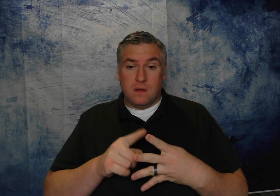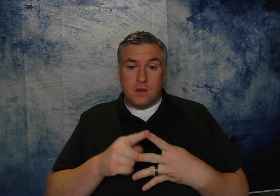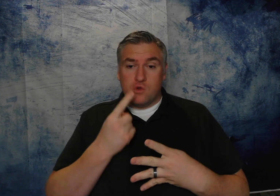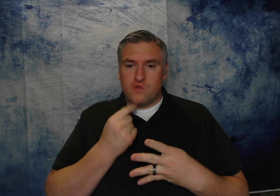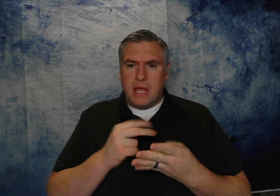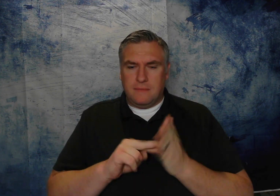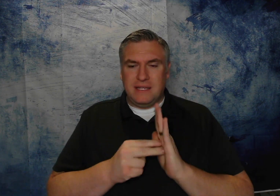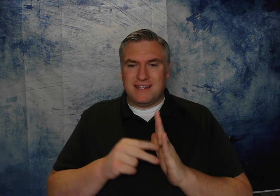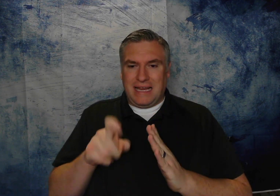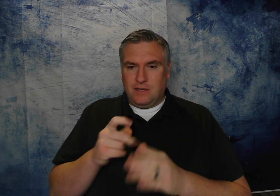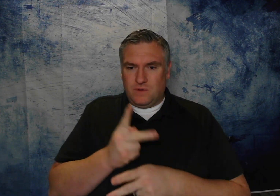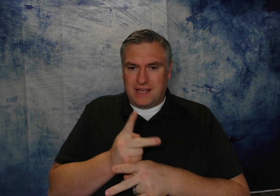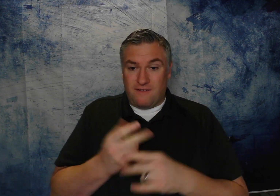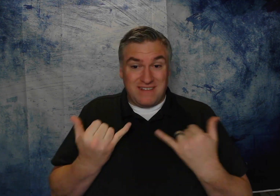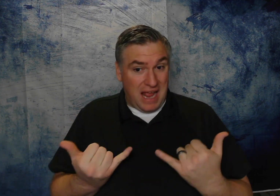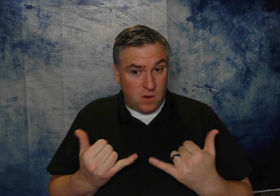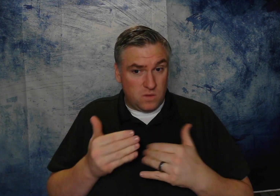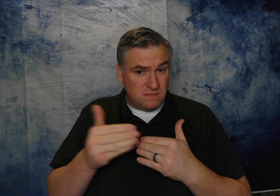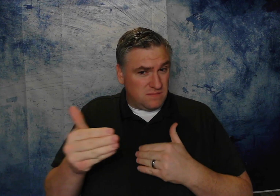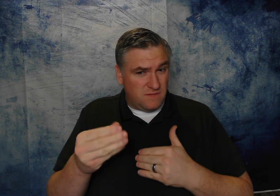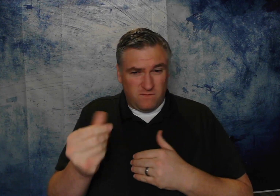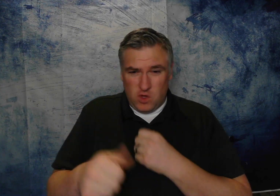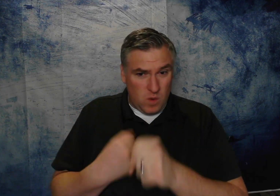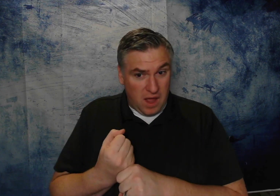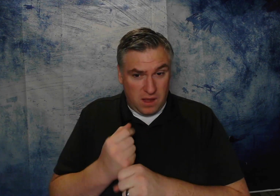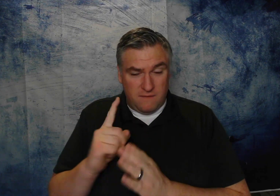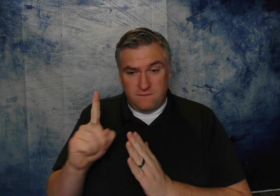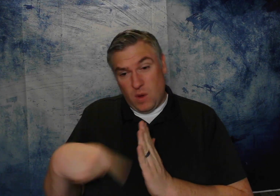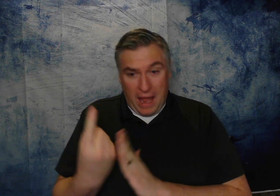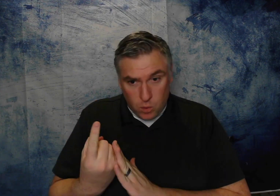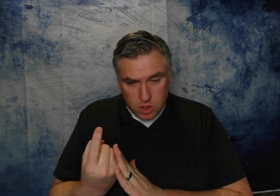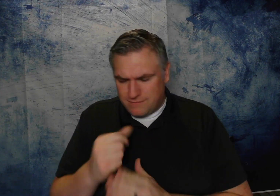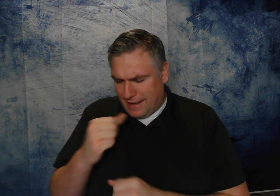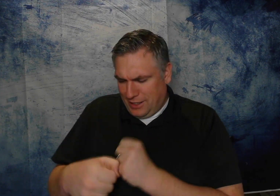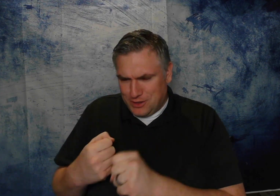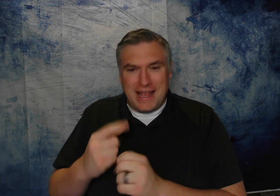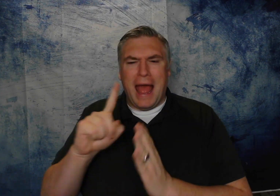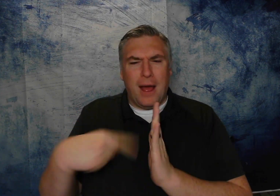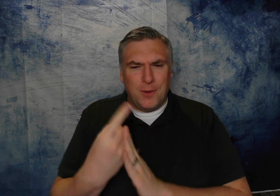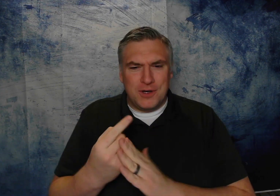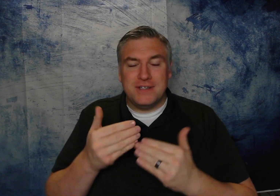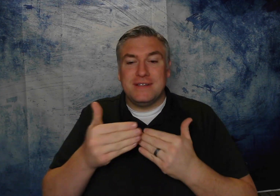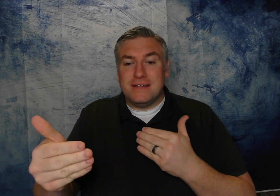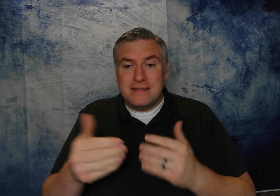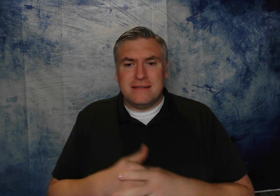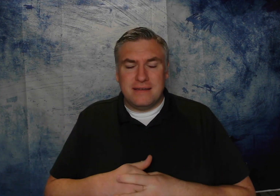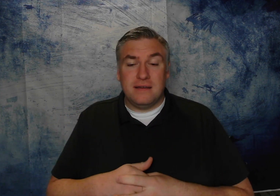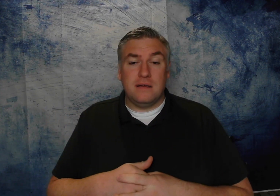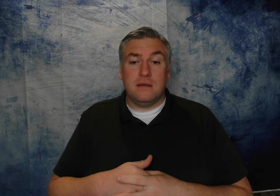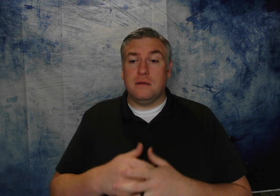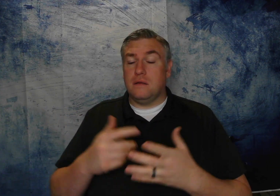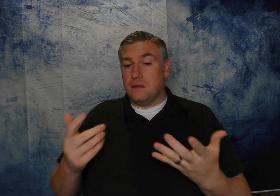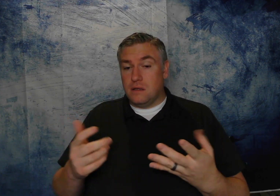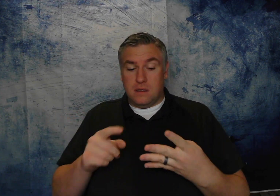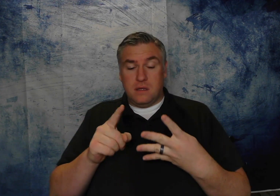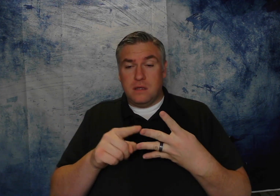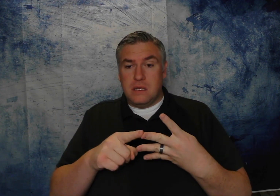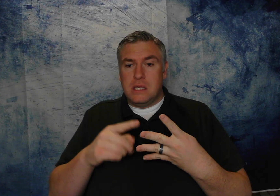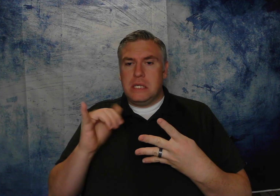teaching? Red means I need to take care of it now, next few hours, signed years, sorry. The next few